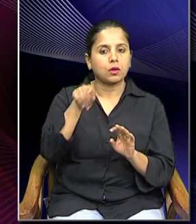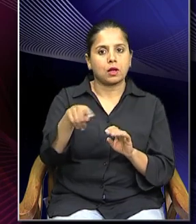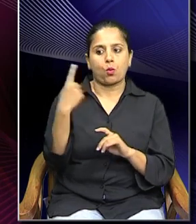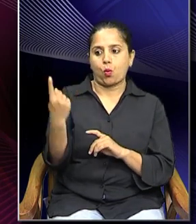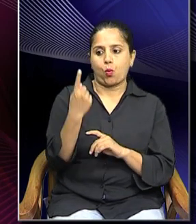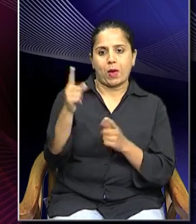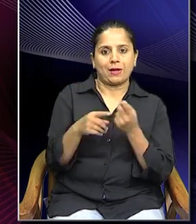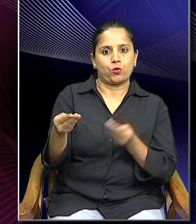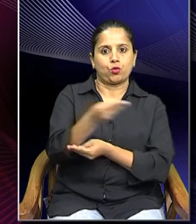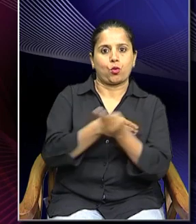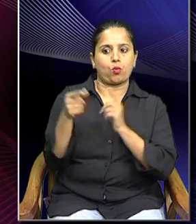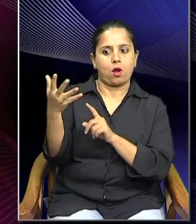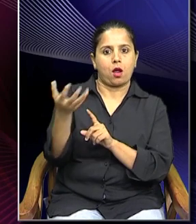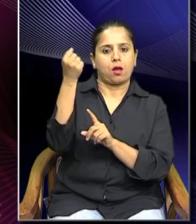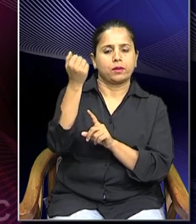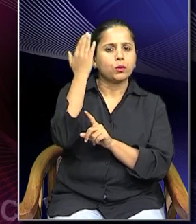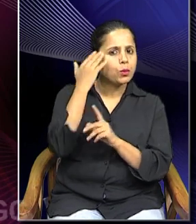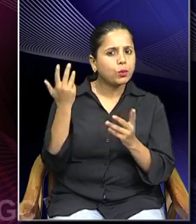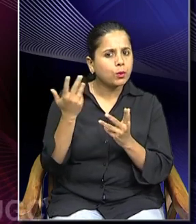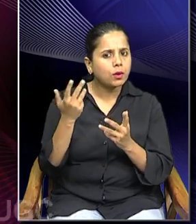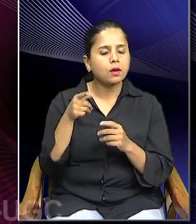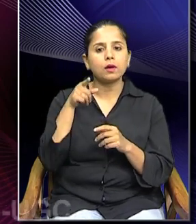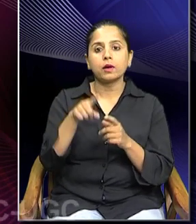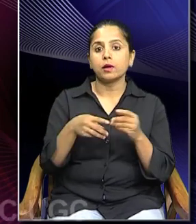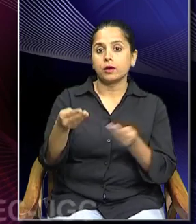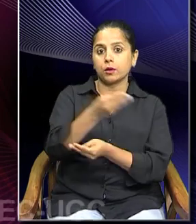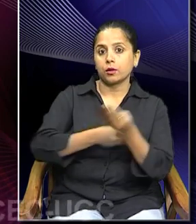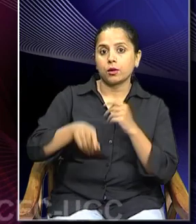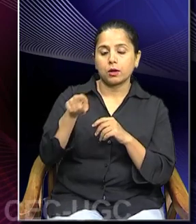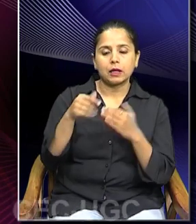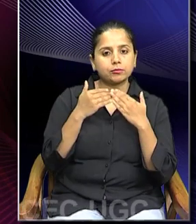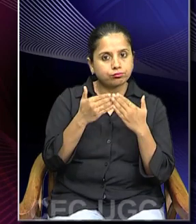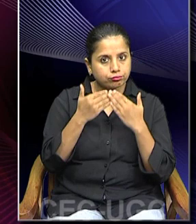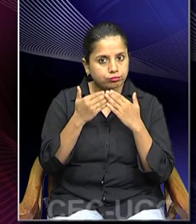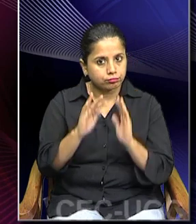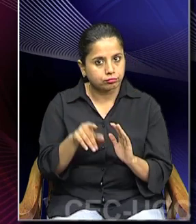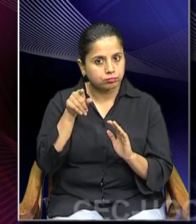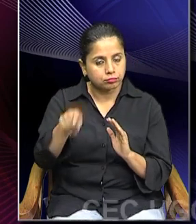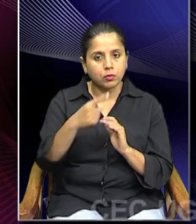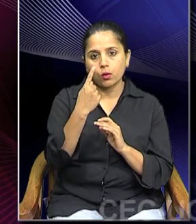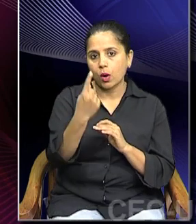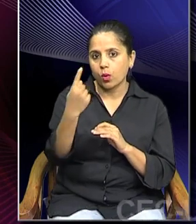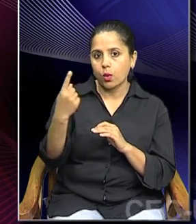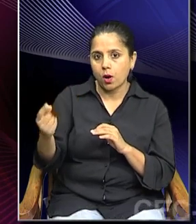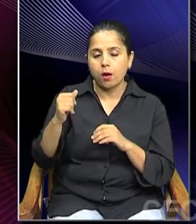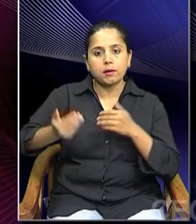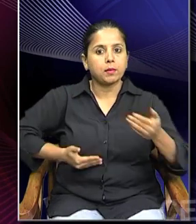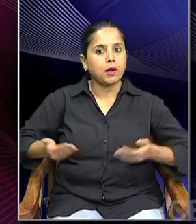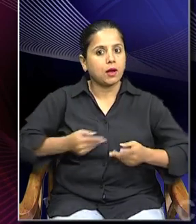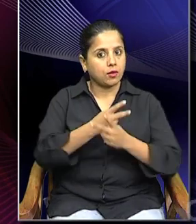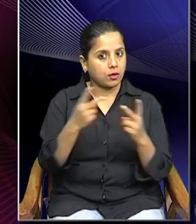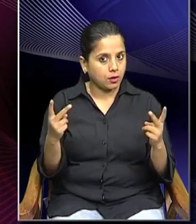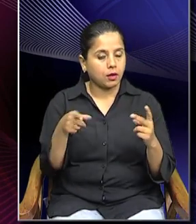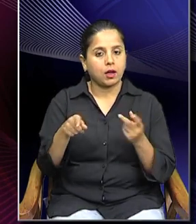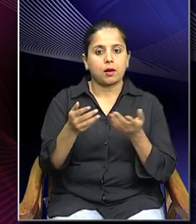by economists. Why? Because economists were studying the individual behavior of